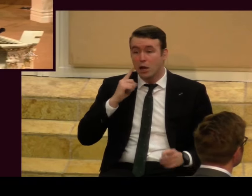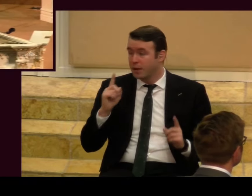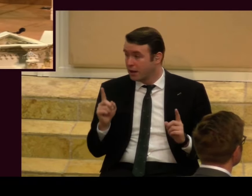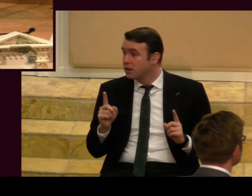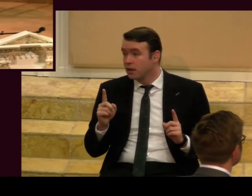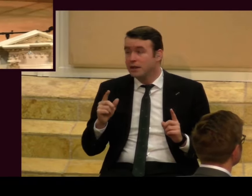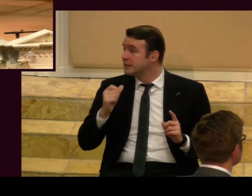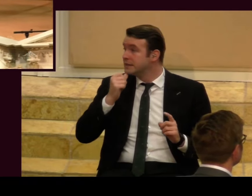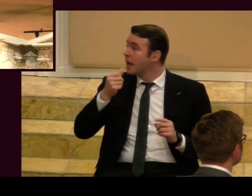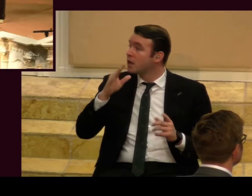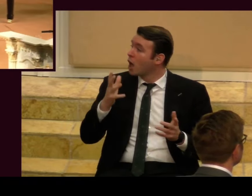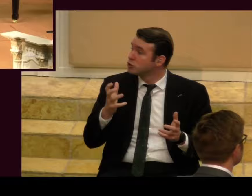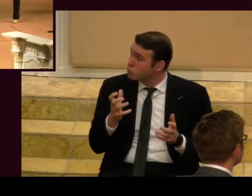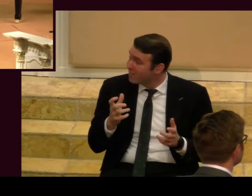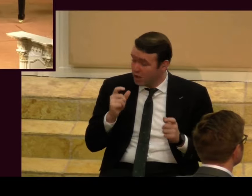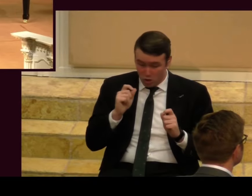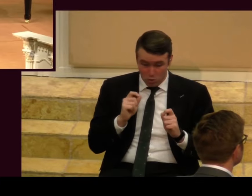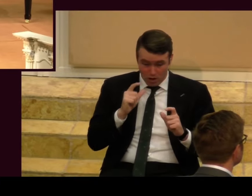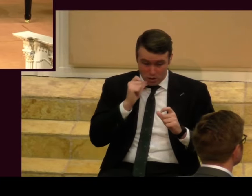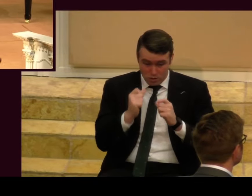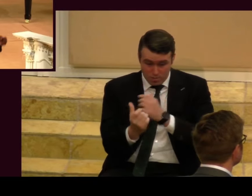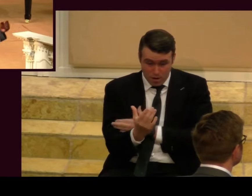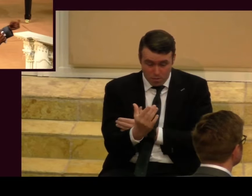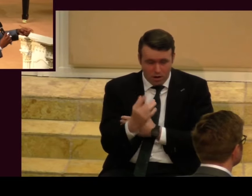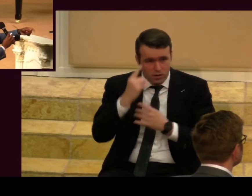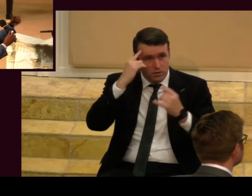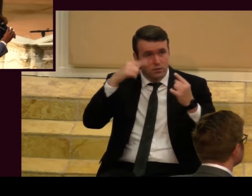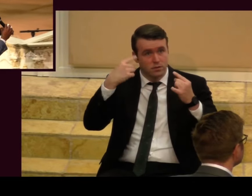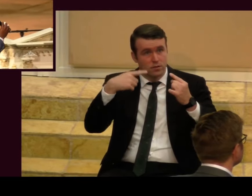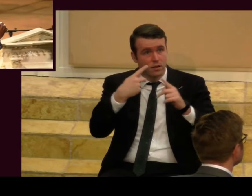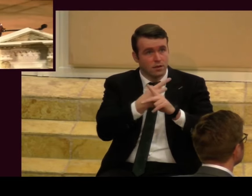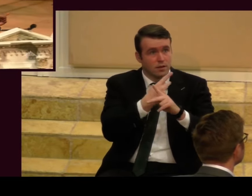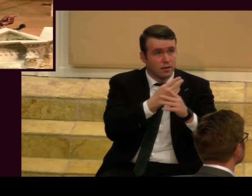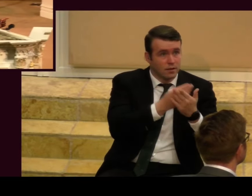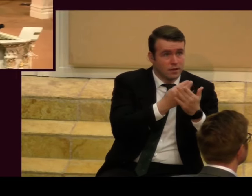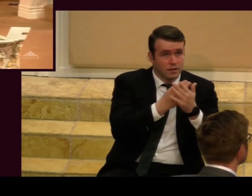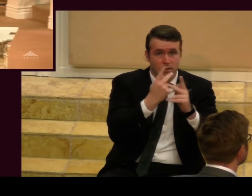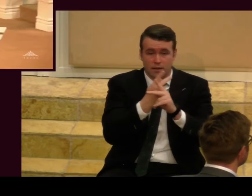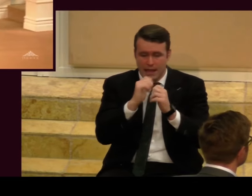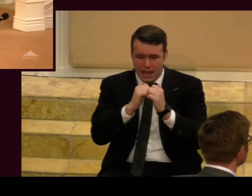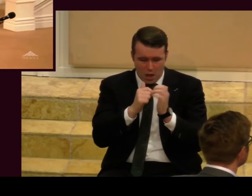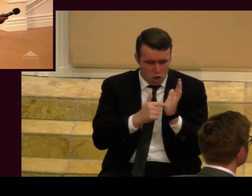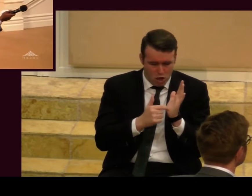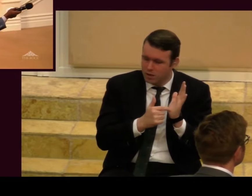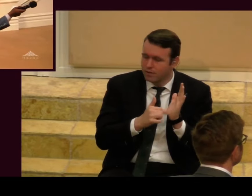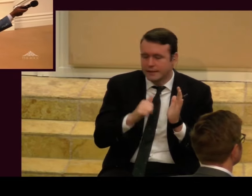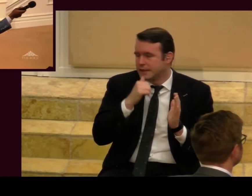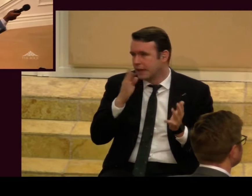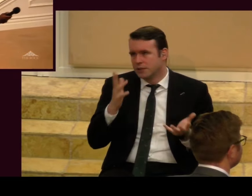Hear me. It's not the will of God for you to wake up tomorrow morning and your mind on your money and your money on your mind.